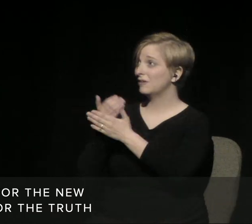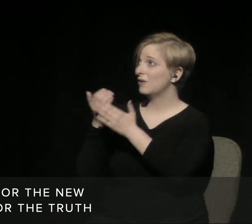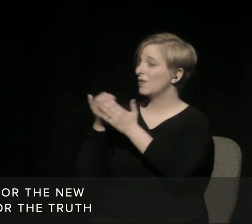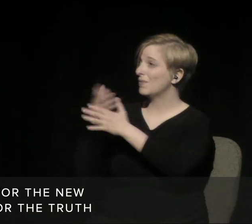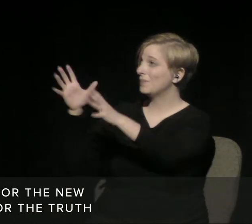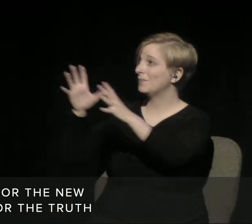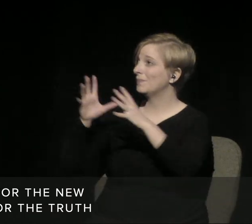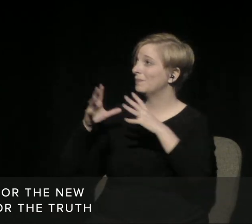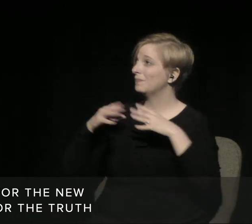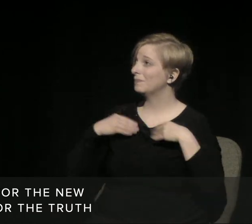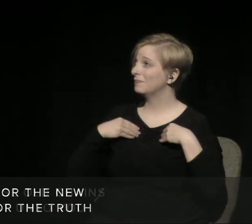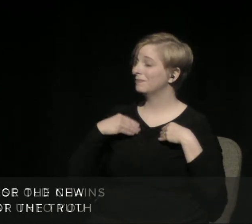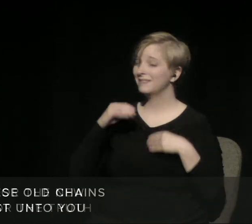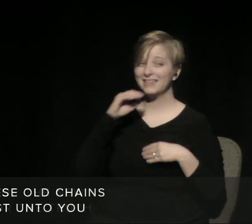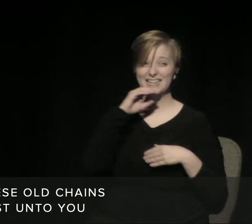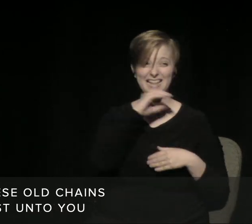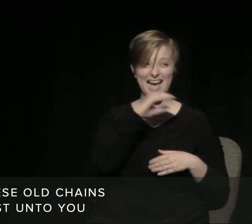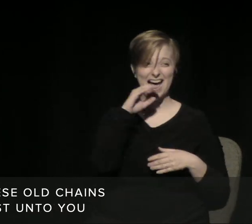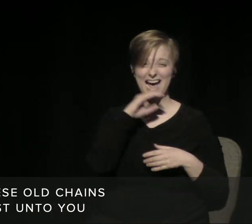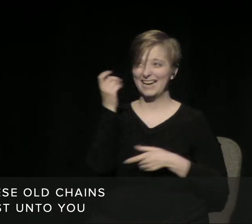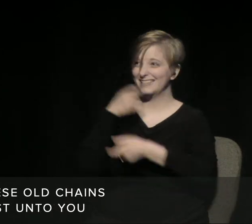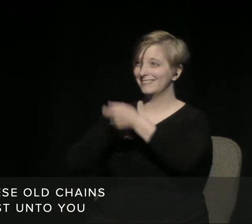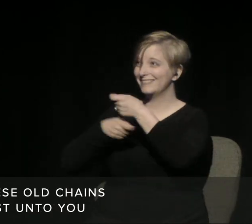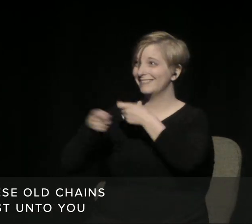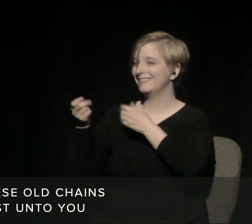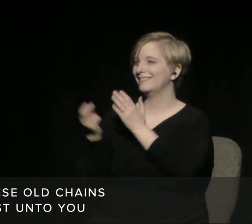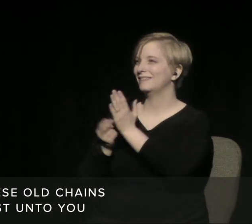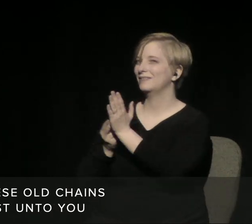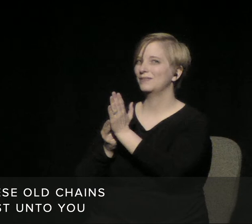new. I trade lies for the